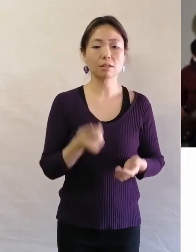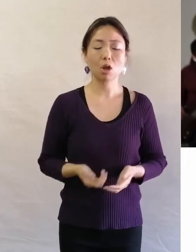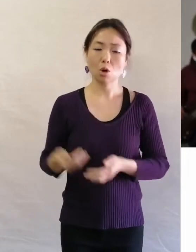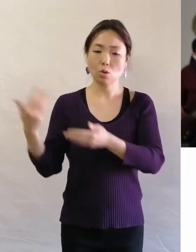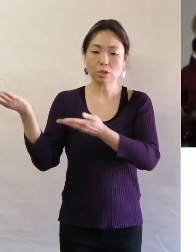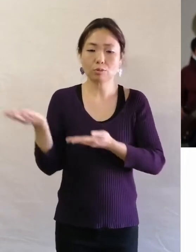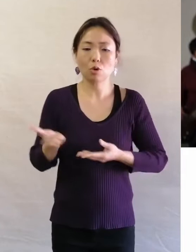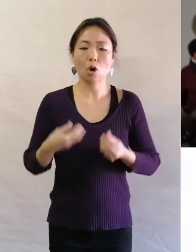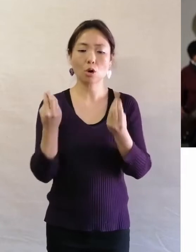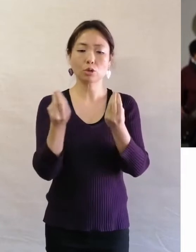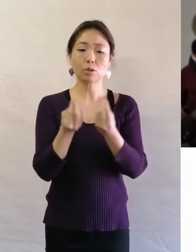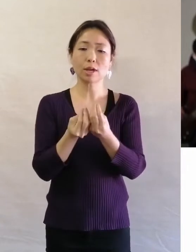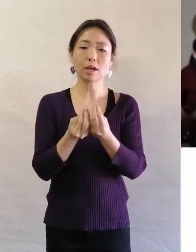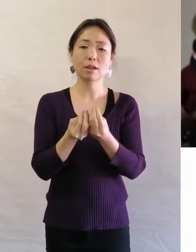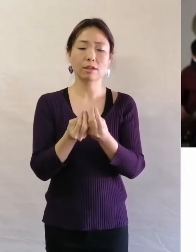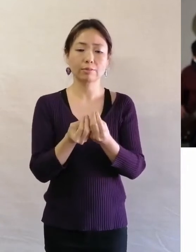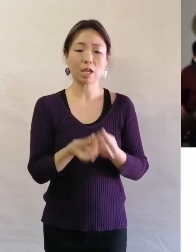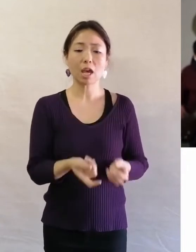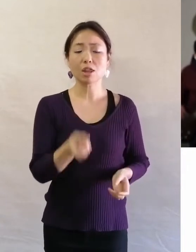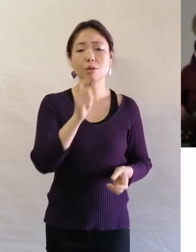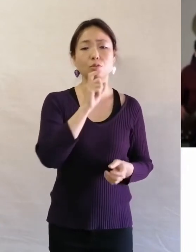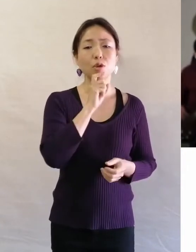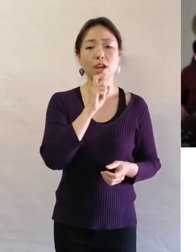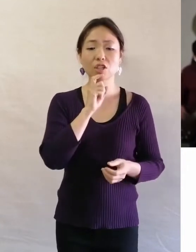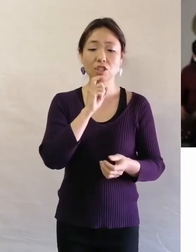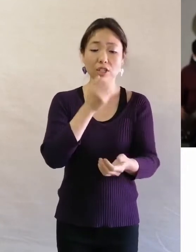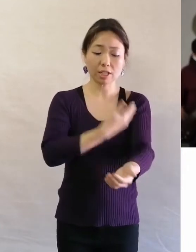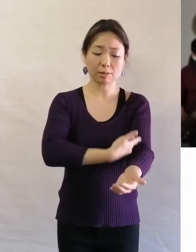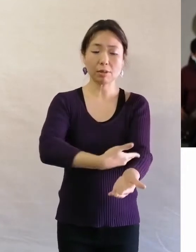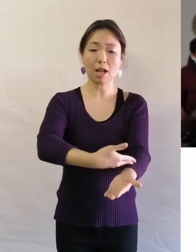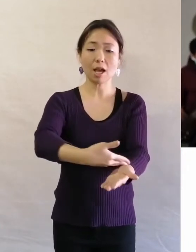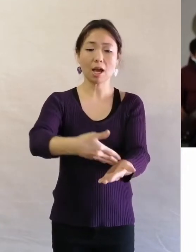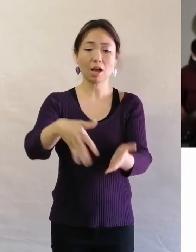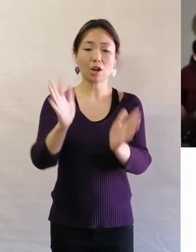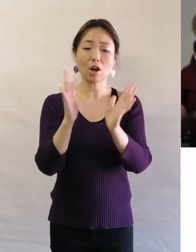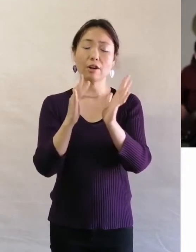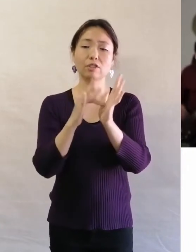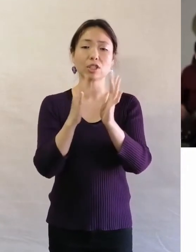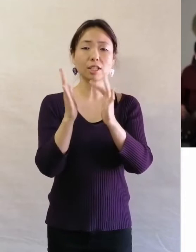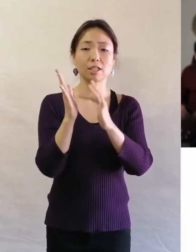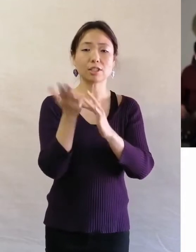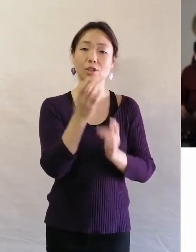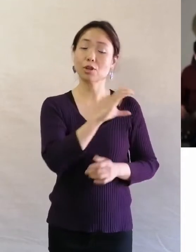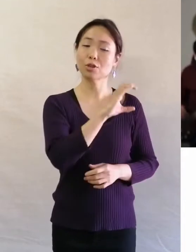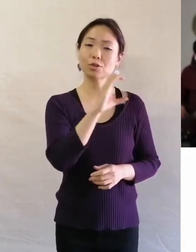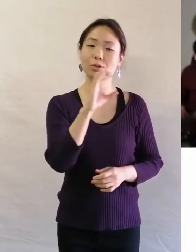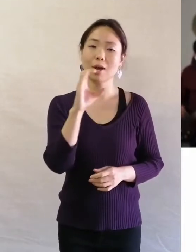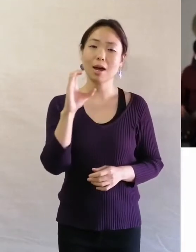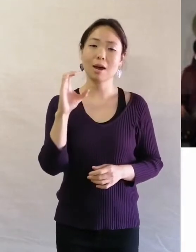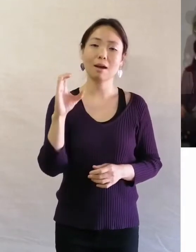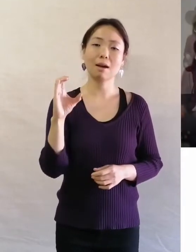Forgiveness was brought with the precious blood of